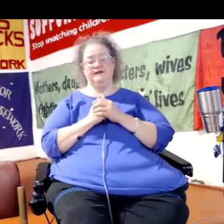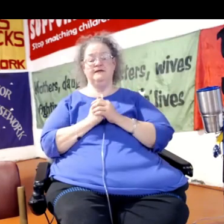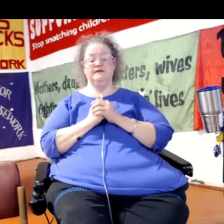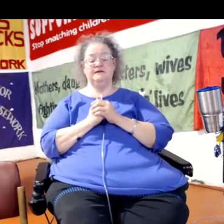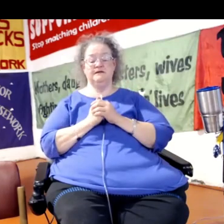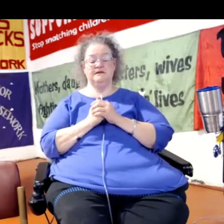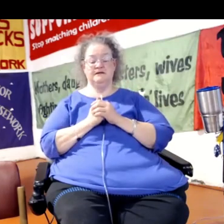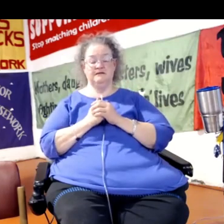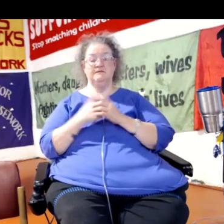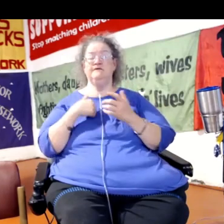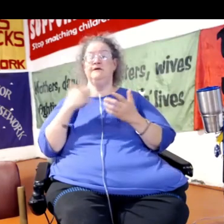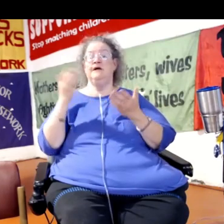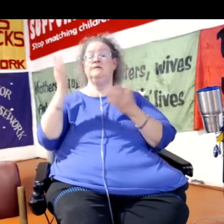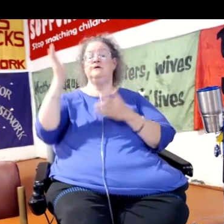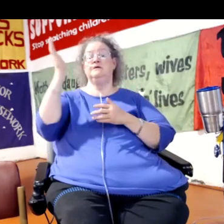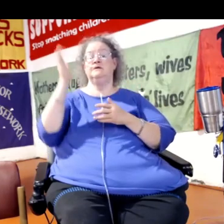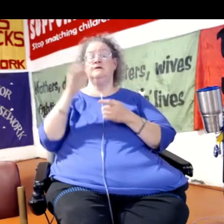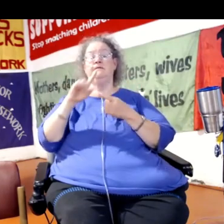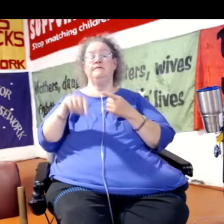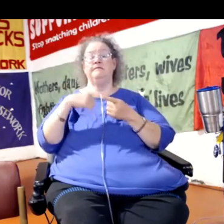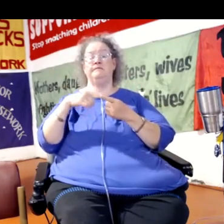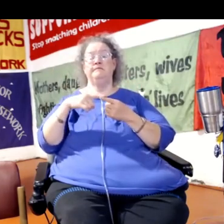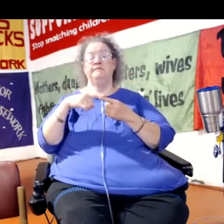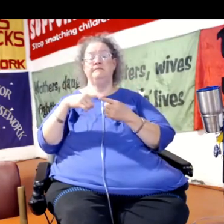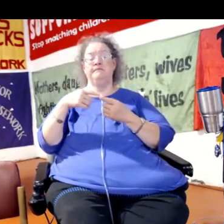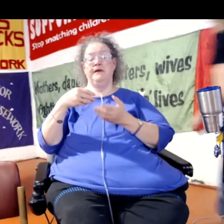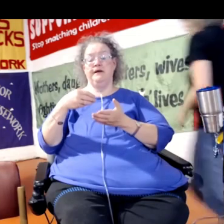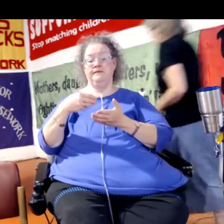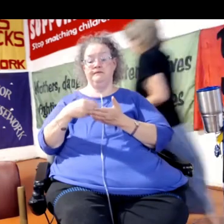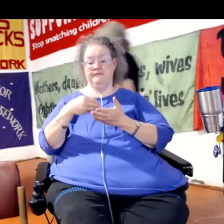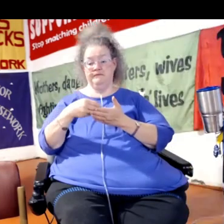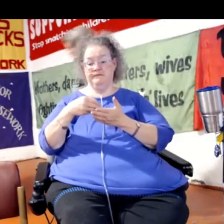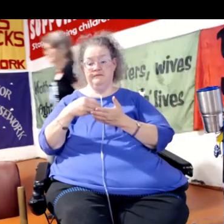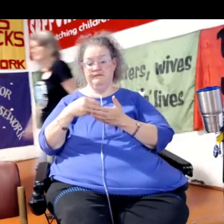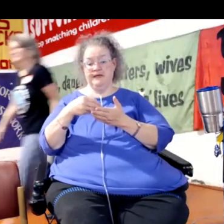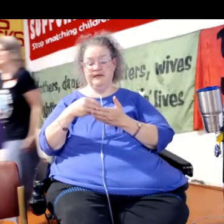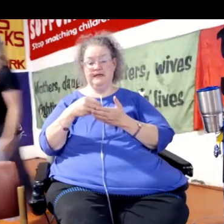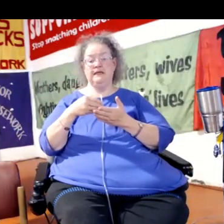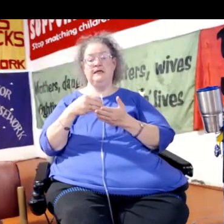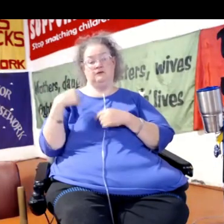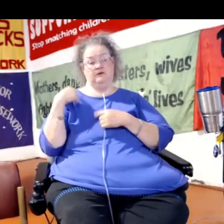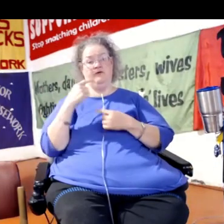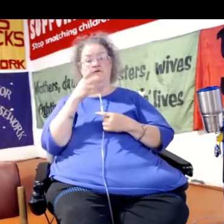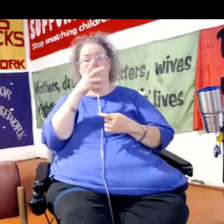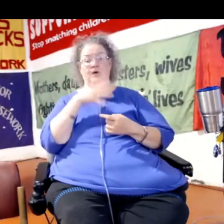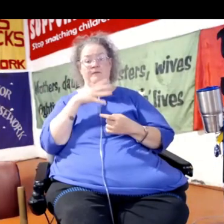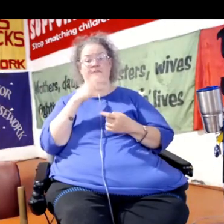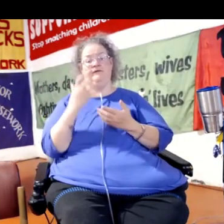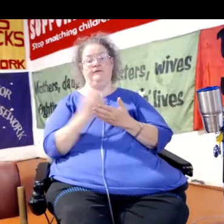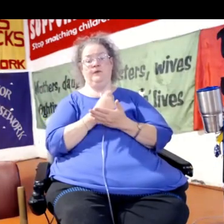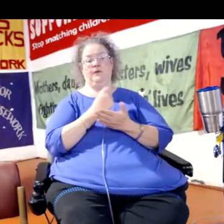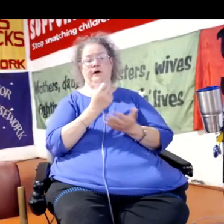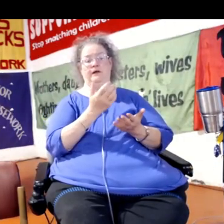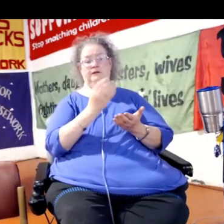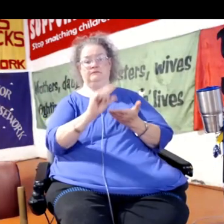I'm down to speak about what money women have won. And in fact, we've already been hearing a lot